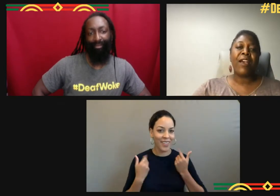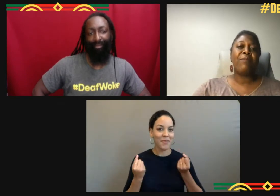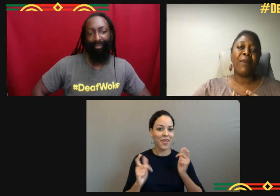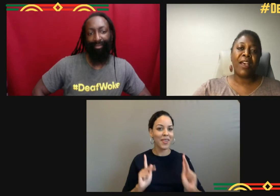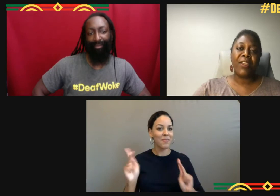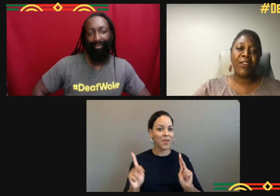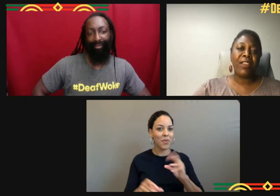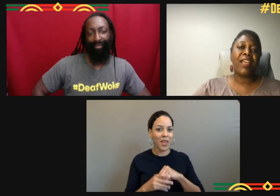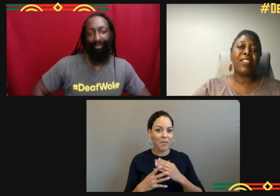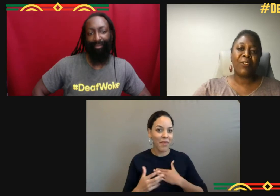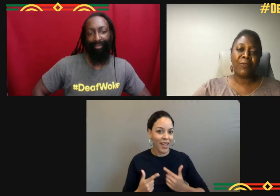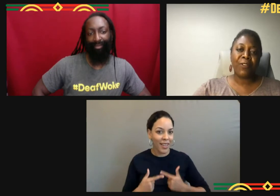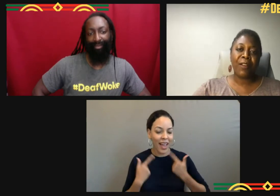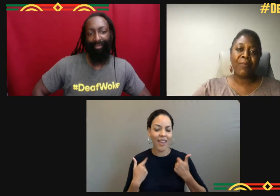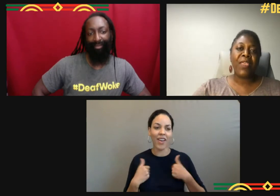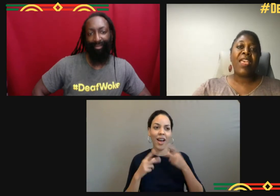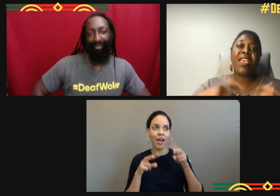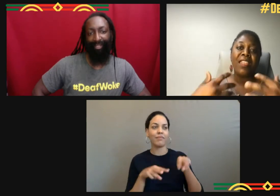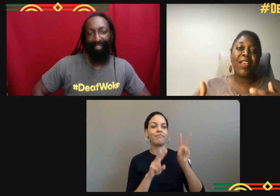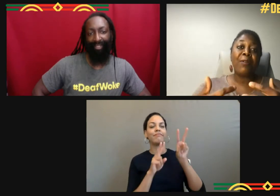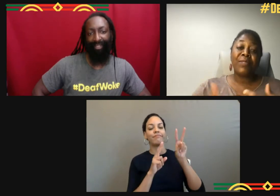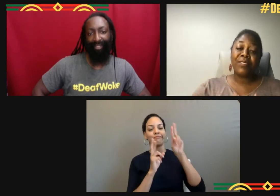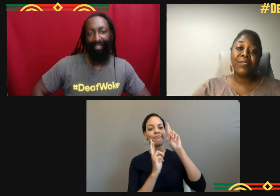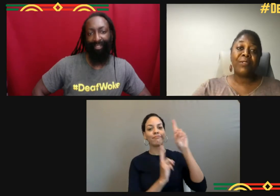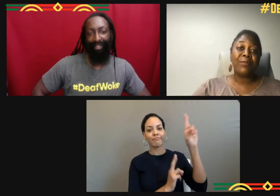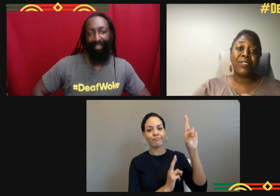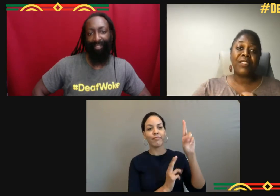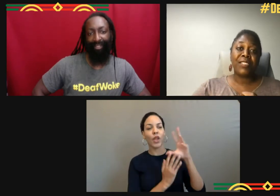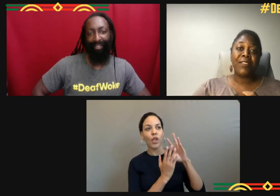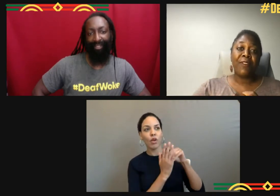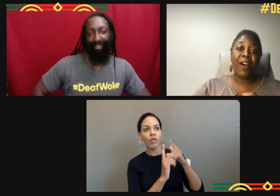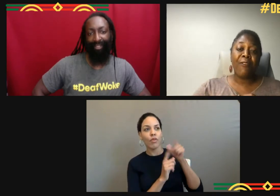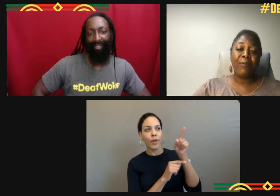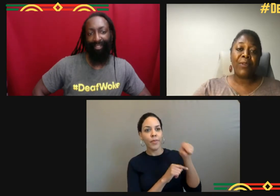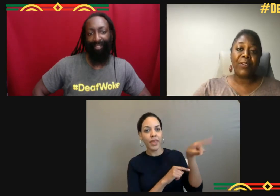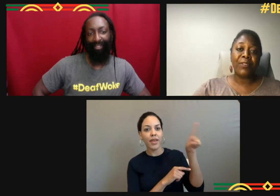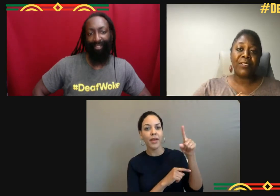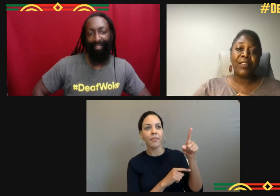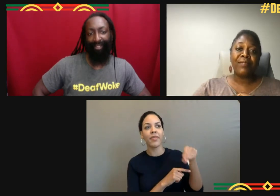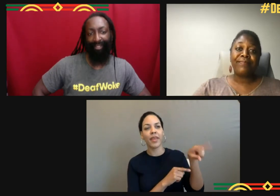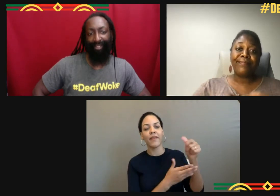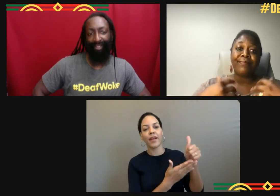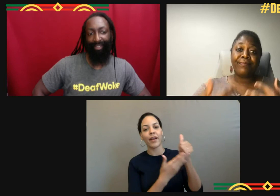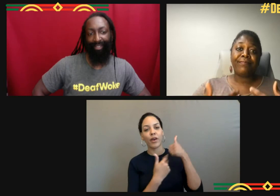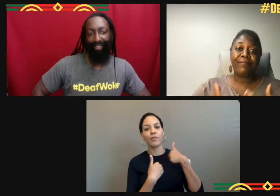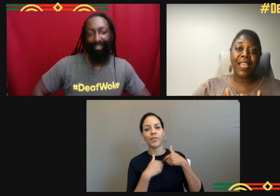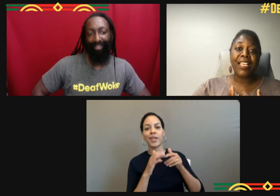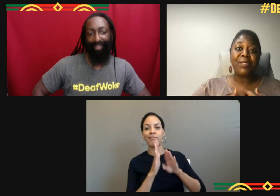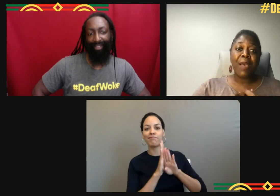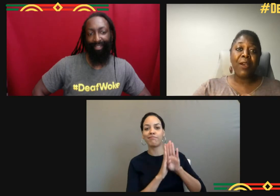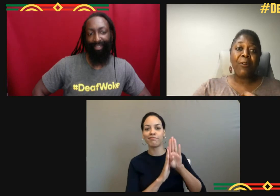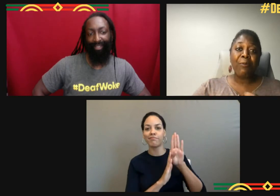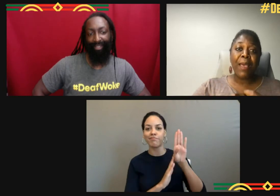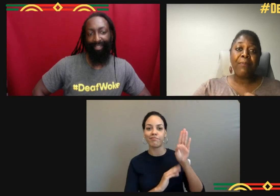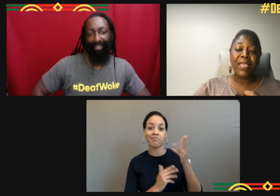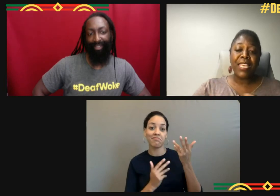life who I admire and I learn from and help to just evolve and build, I